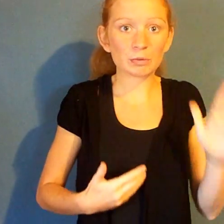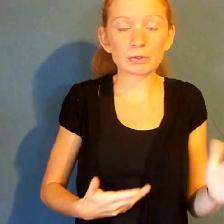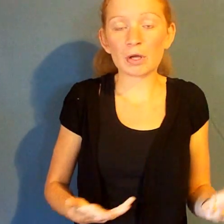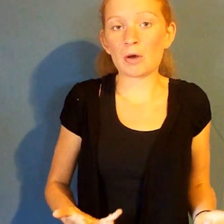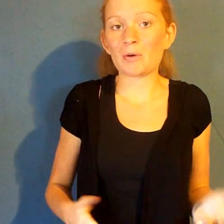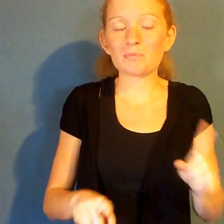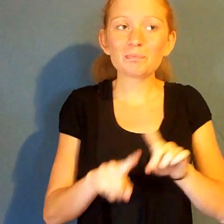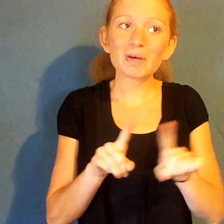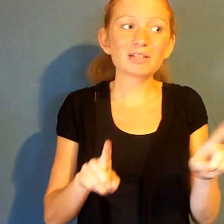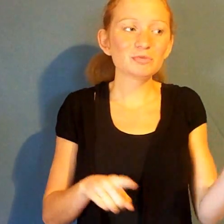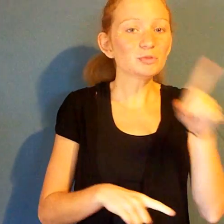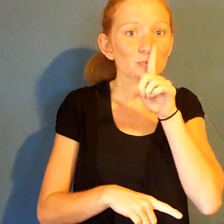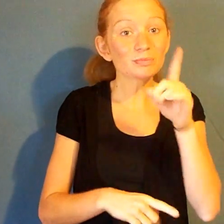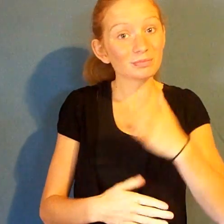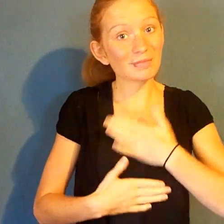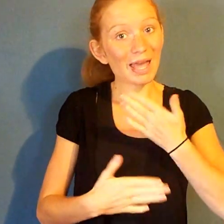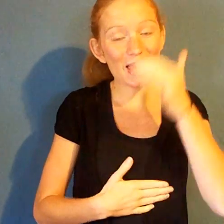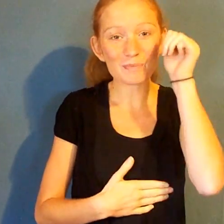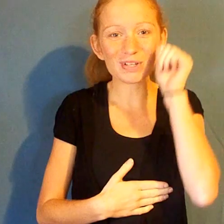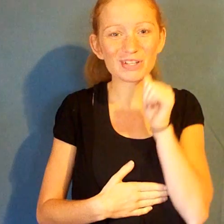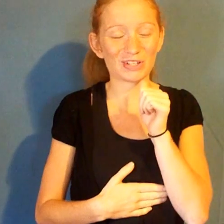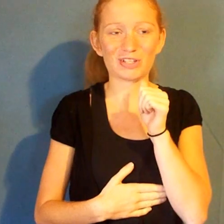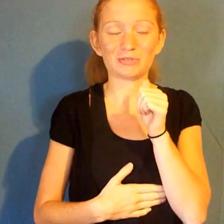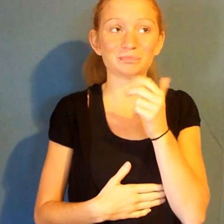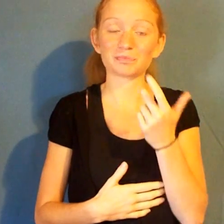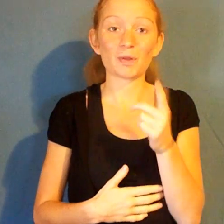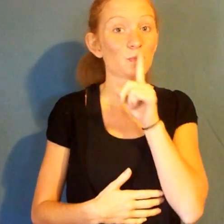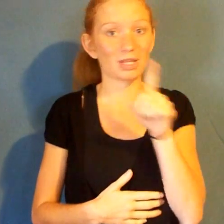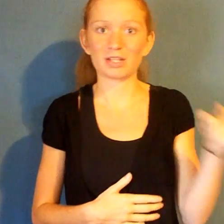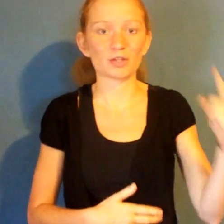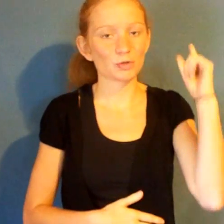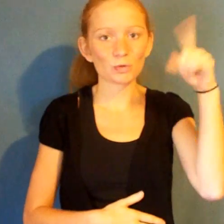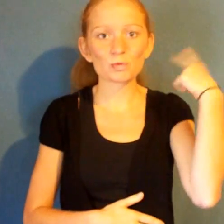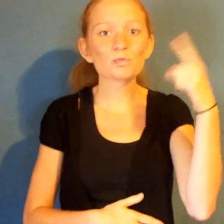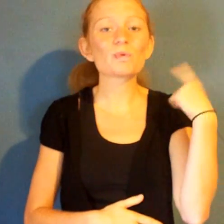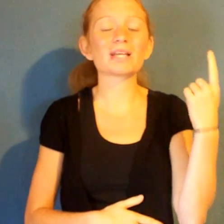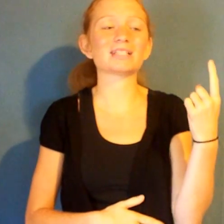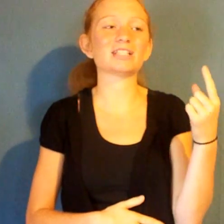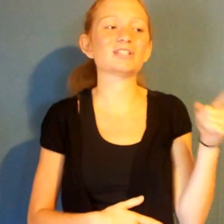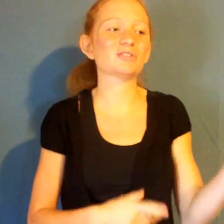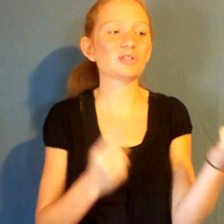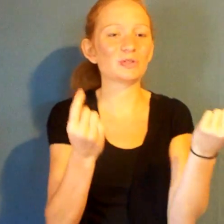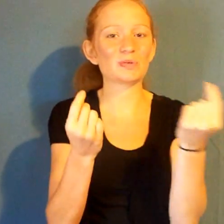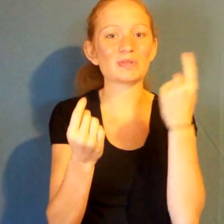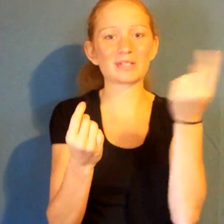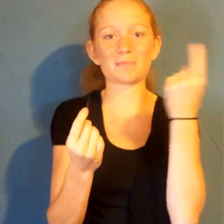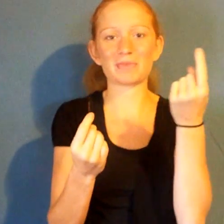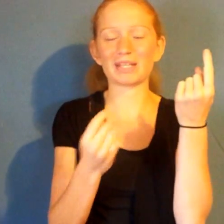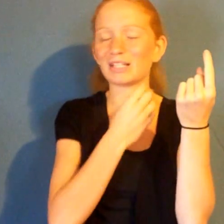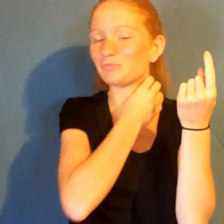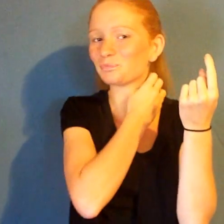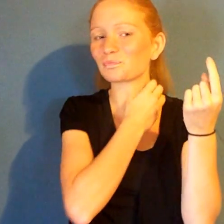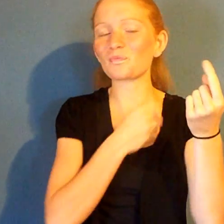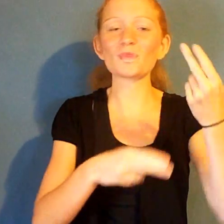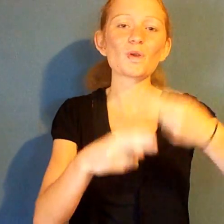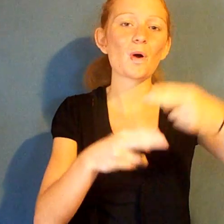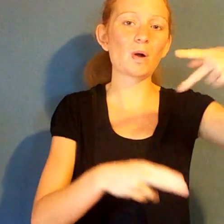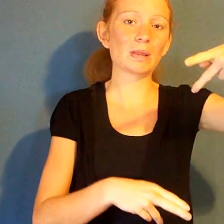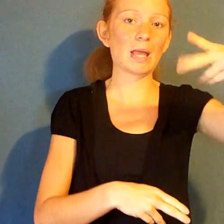and she's just psychotic. She runs around the house and does this thing that the pug world calls a pugtona. If you're not familiar